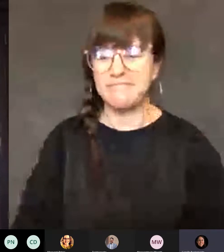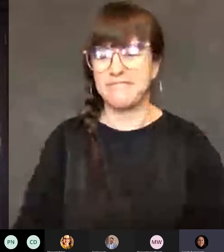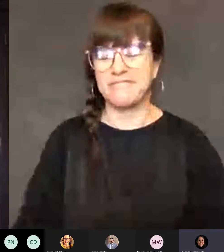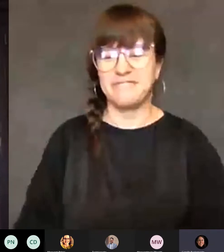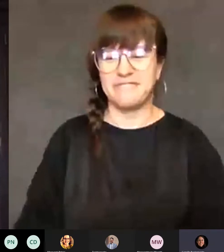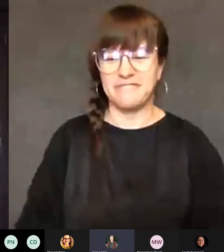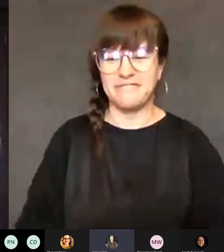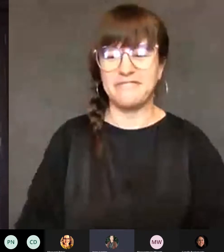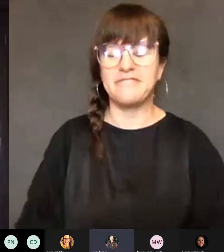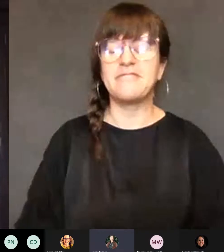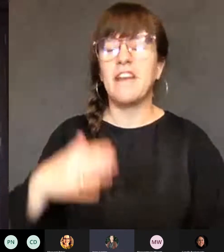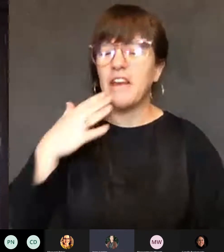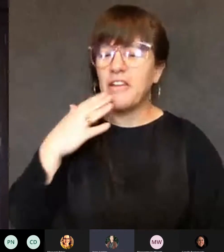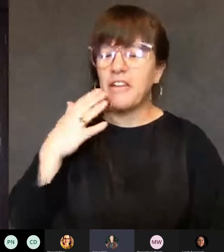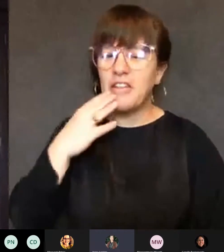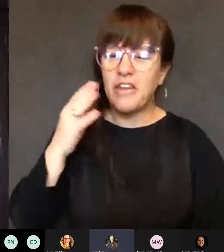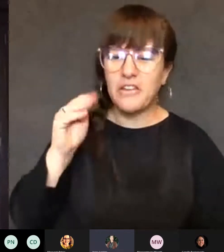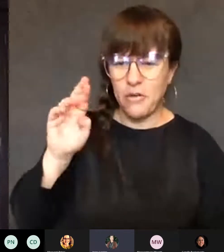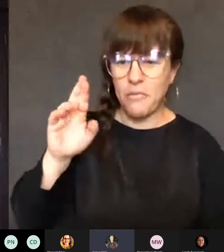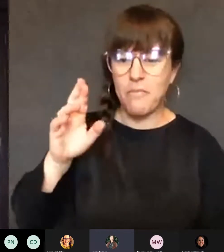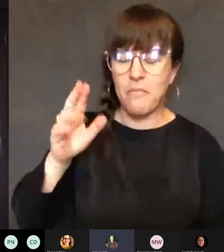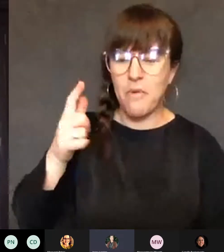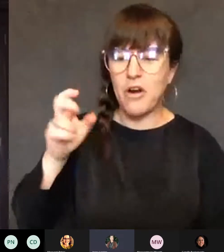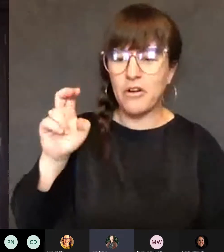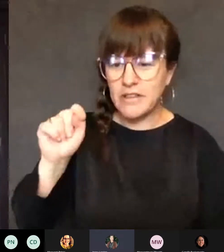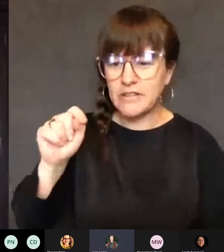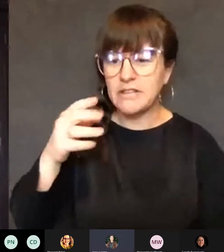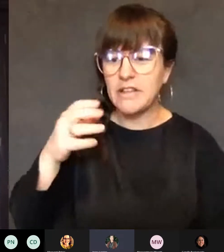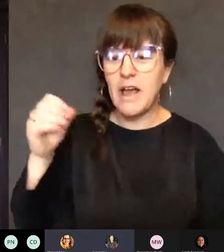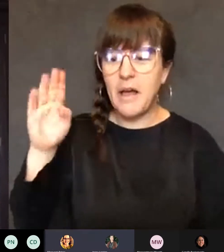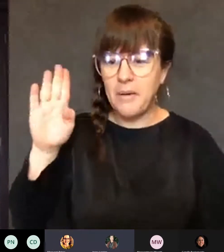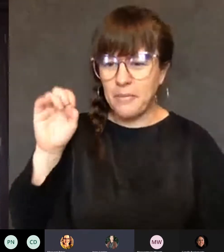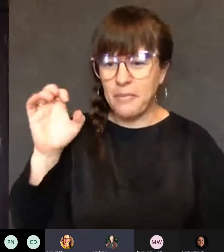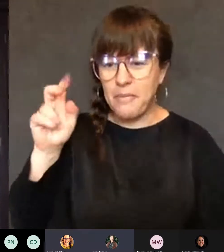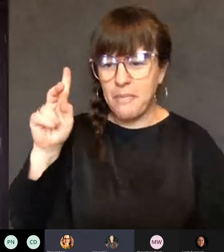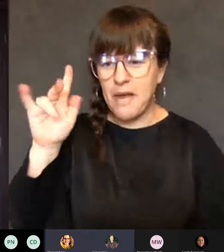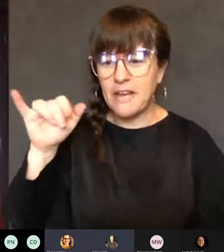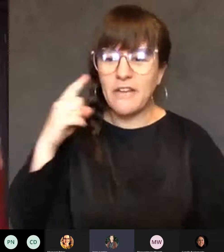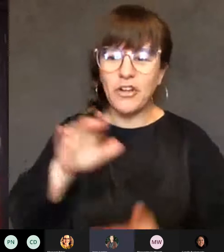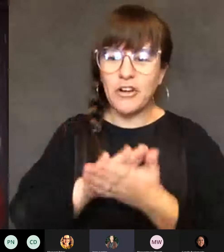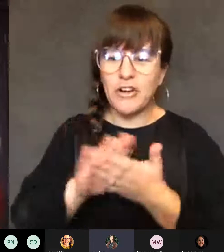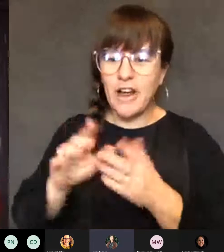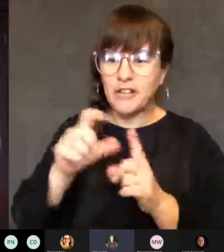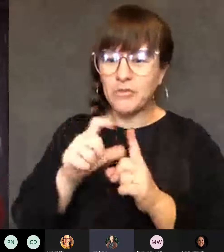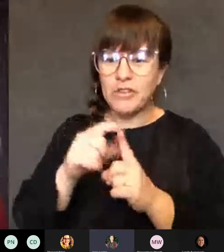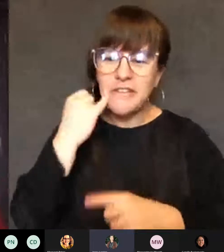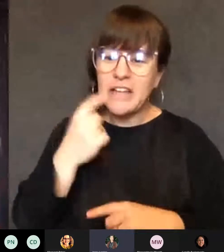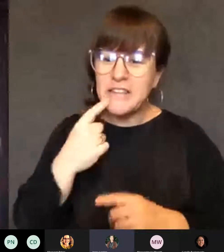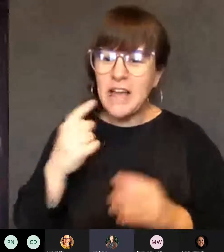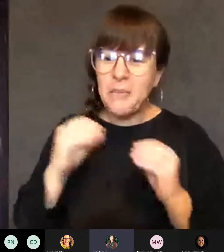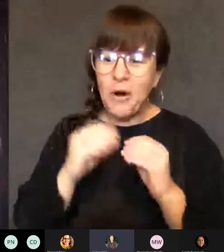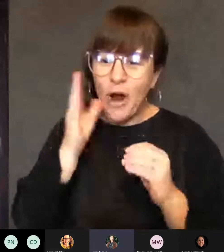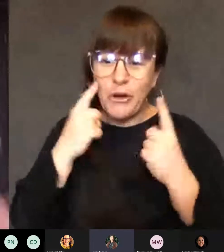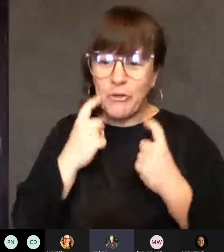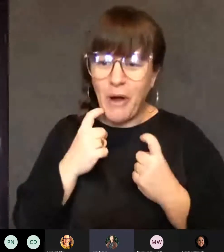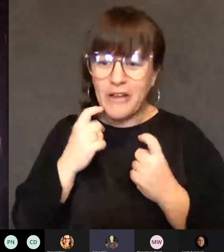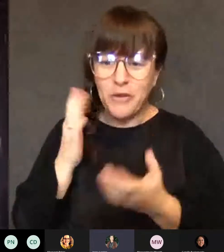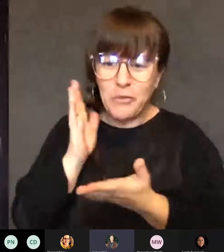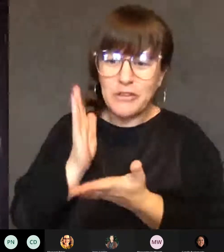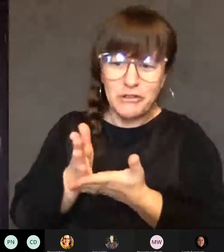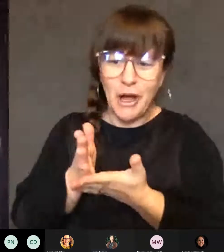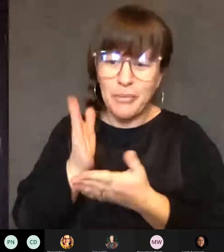Thanks, Margaret and Becky, for your kind words. And if I say anything else, I'm going to start crying. So I'm going to stop. Thank you all. That is one of